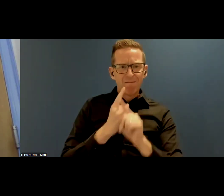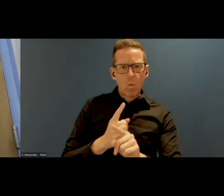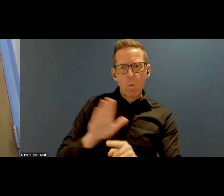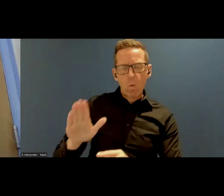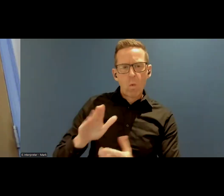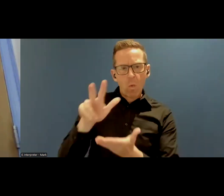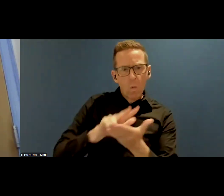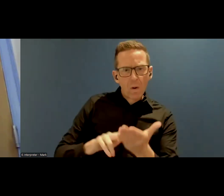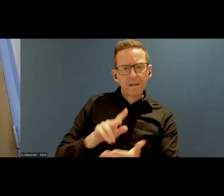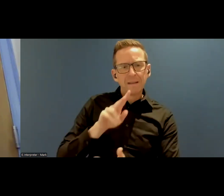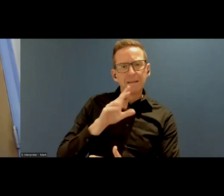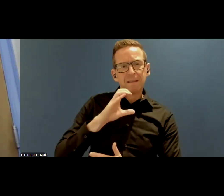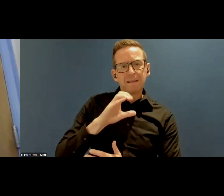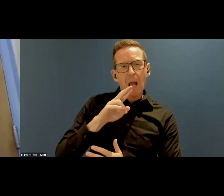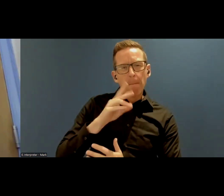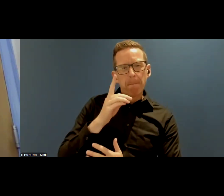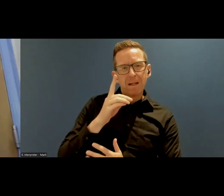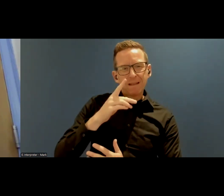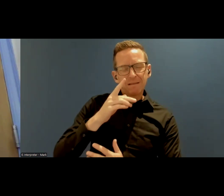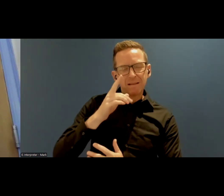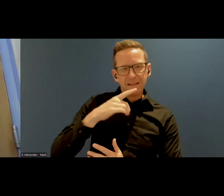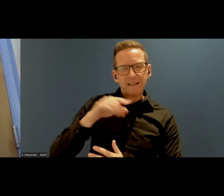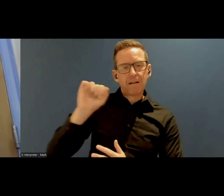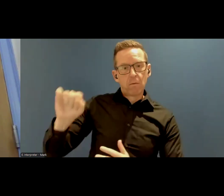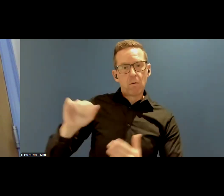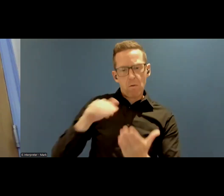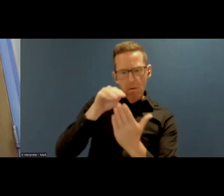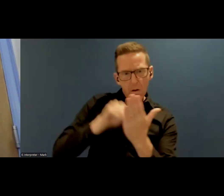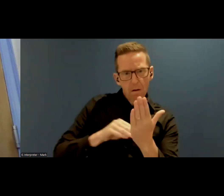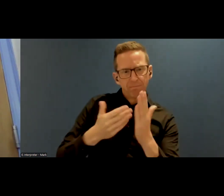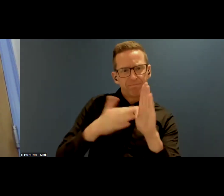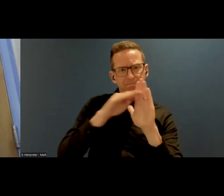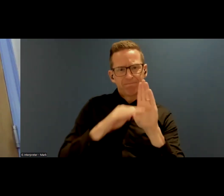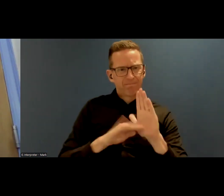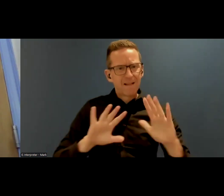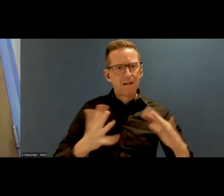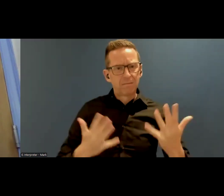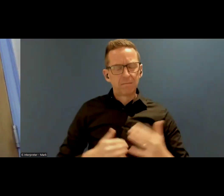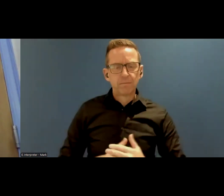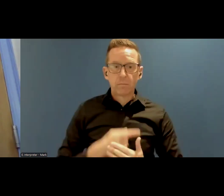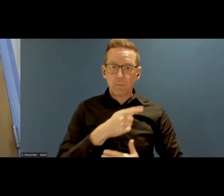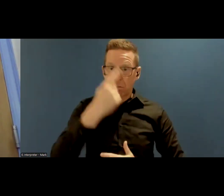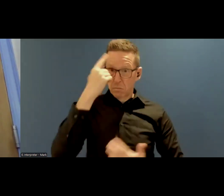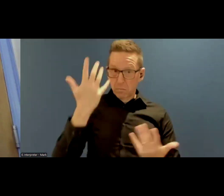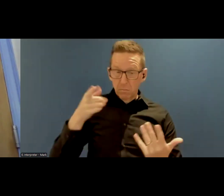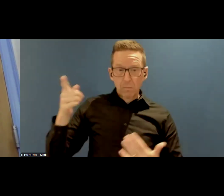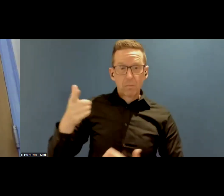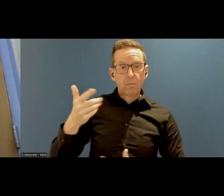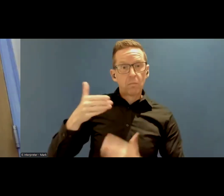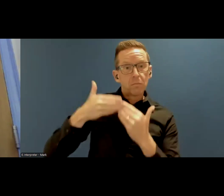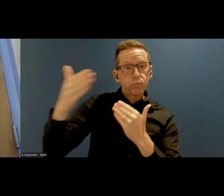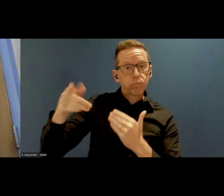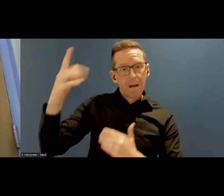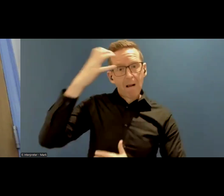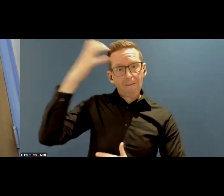guidelines. It also seems doubtful whether there'll be adequate funding from the government, even for